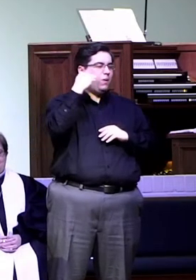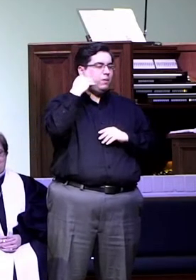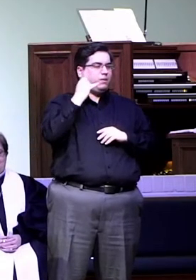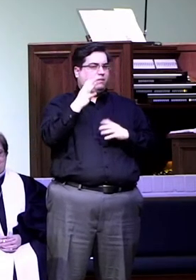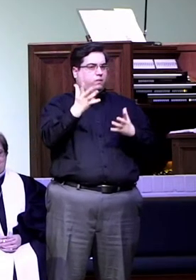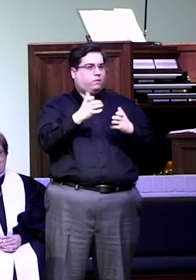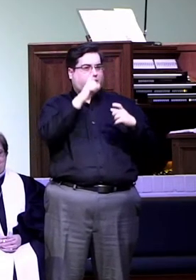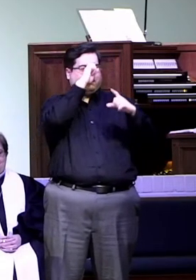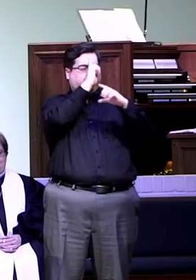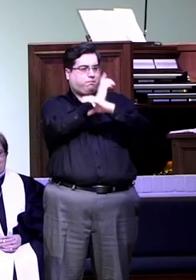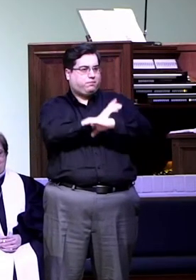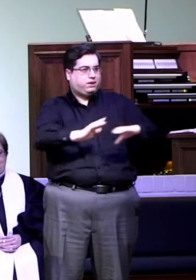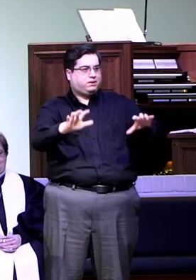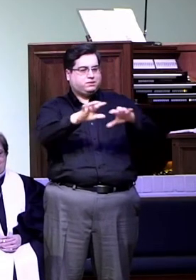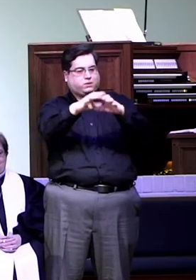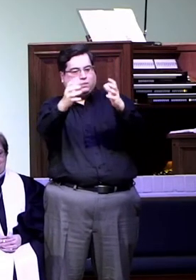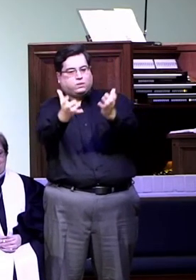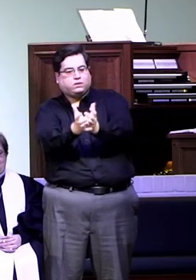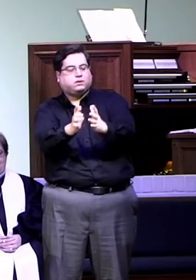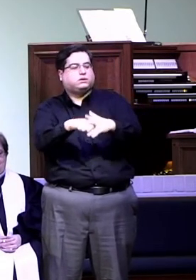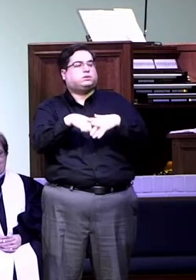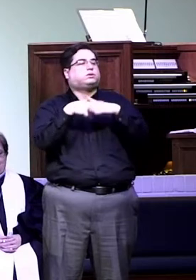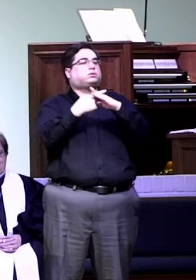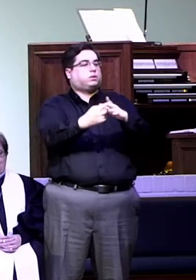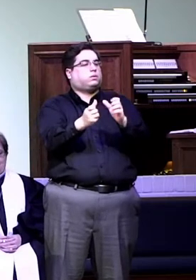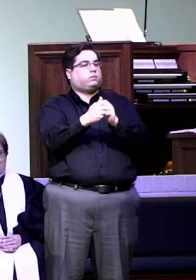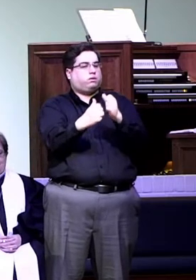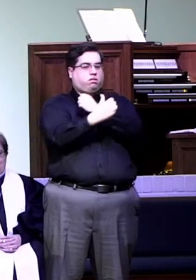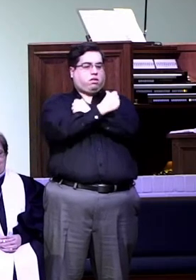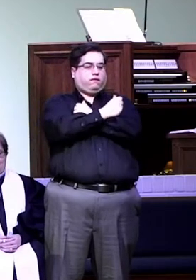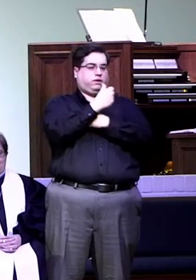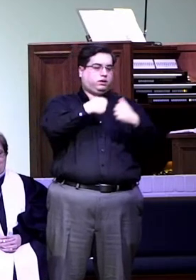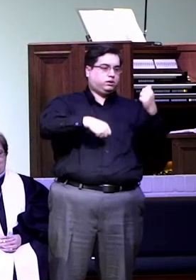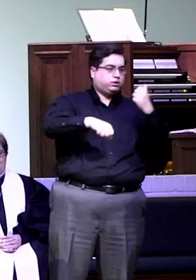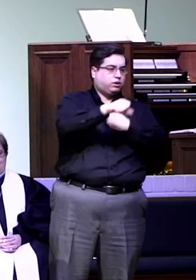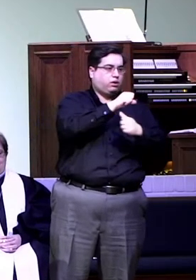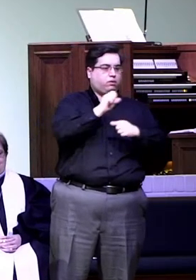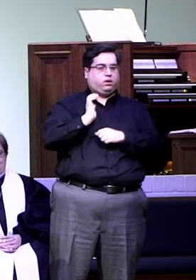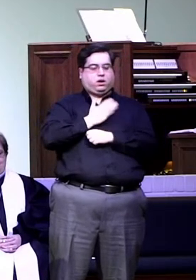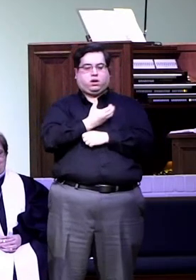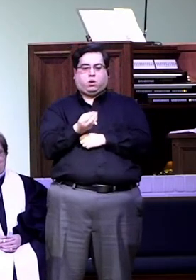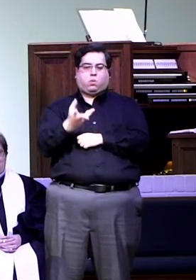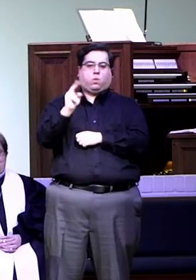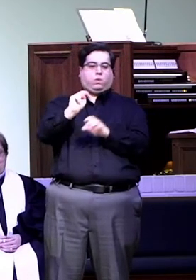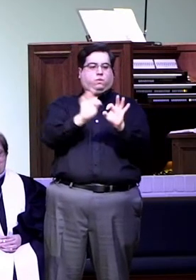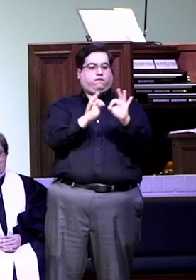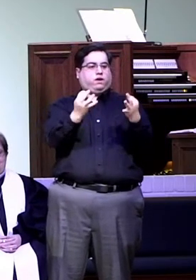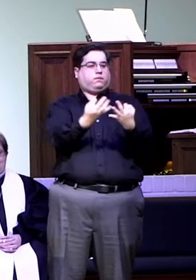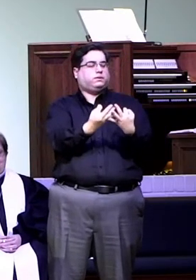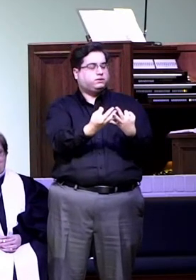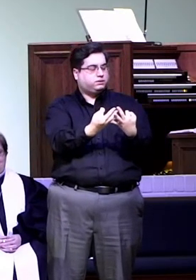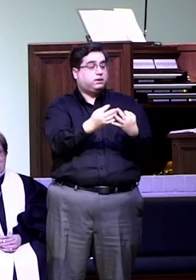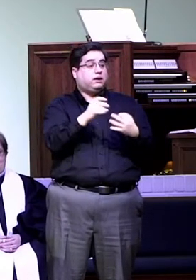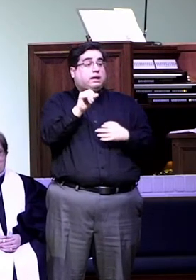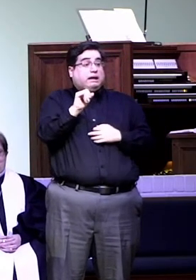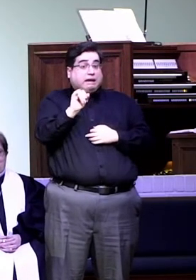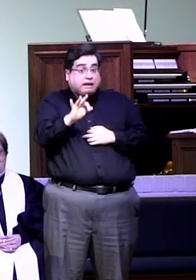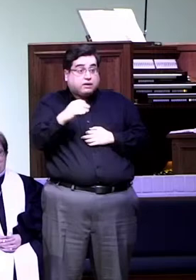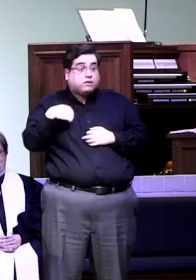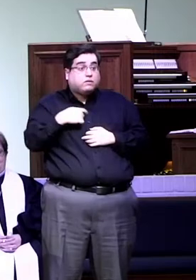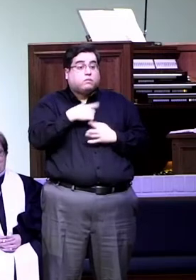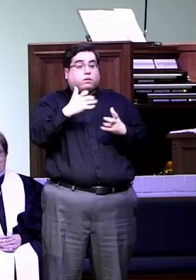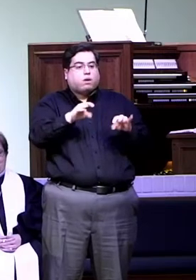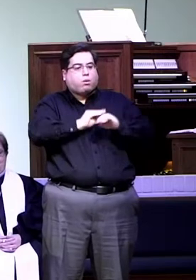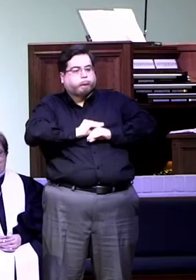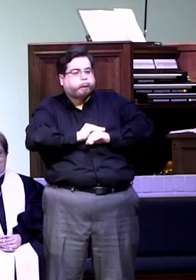world, let us begin by loving one another in our own families. If we want to spread